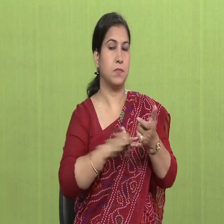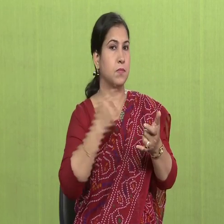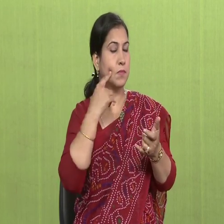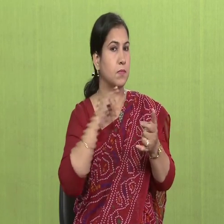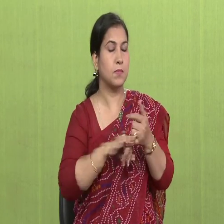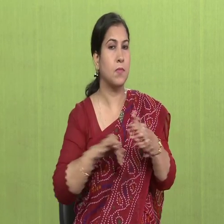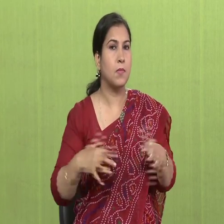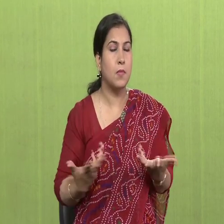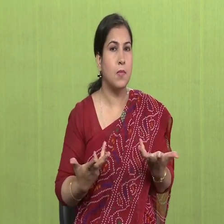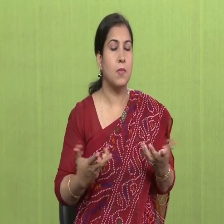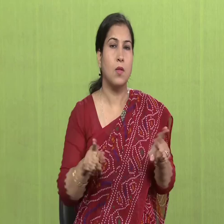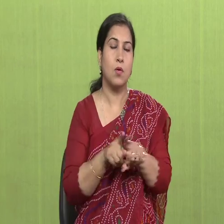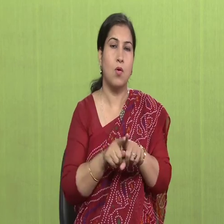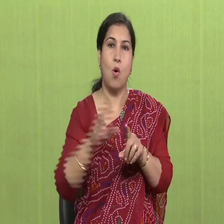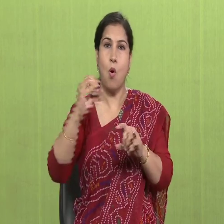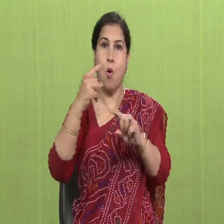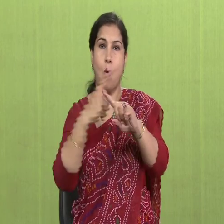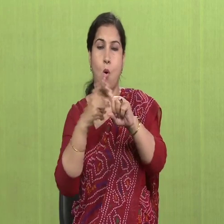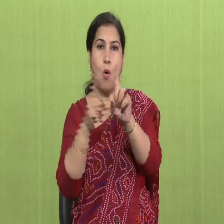replaces it with oxygen.